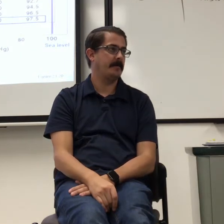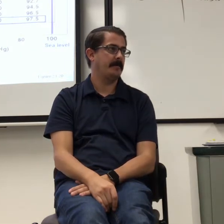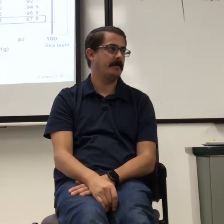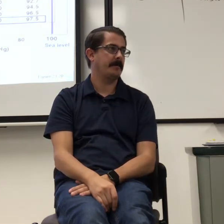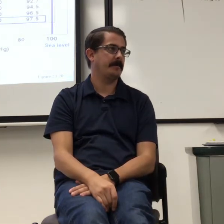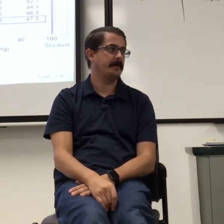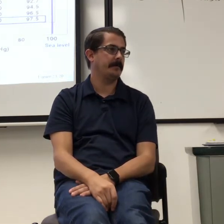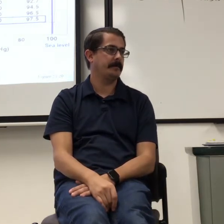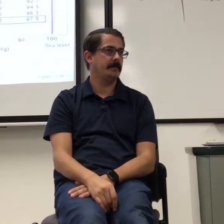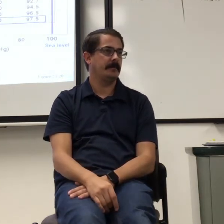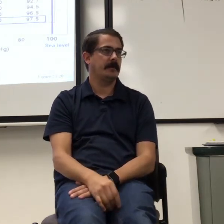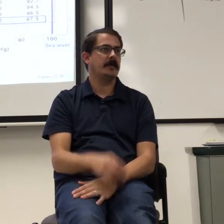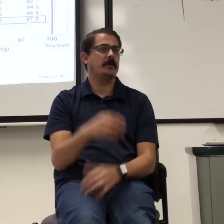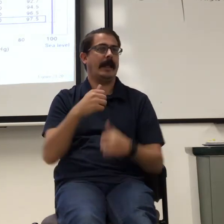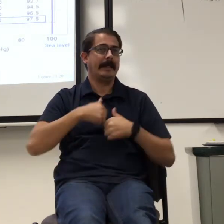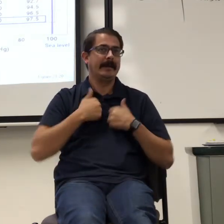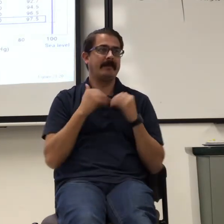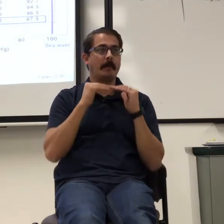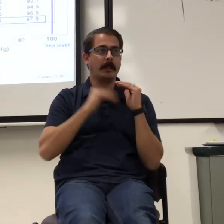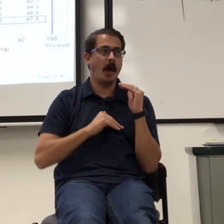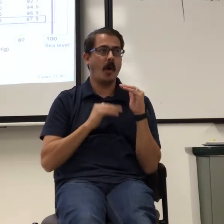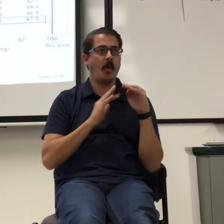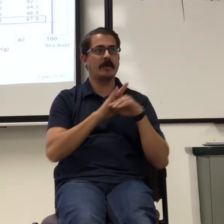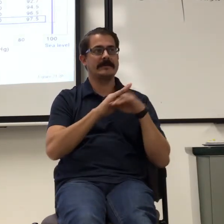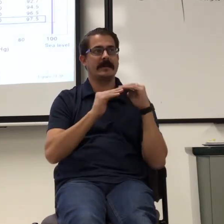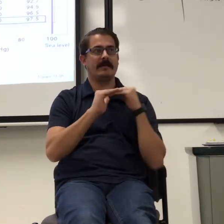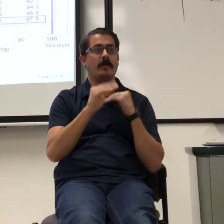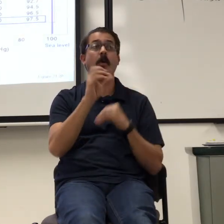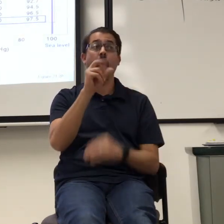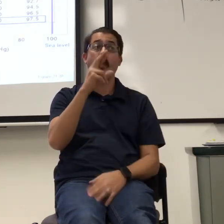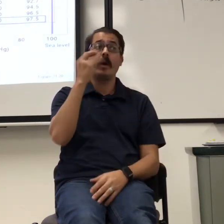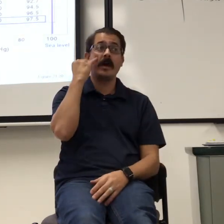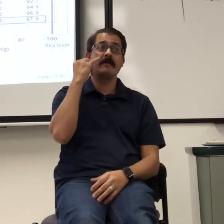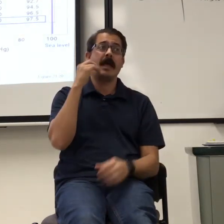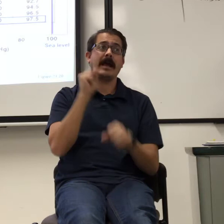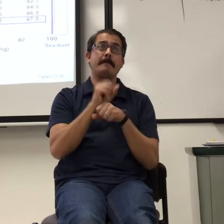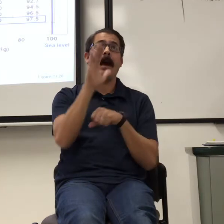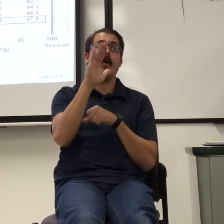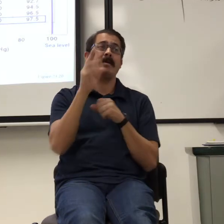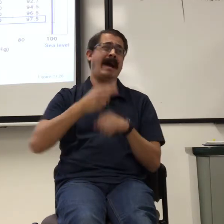Or you live below sea level. Or what if you went up higher,